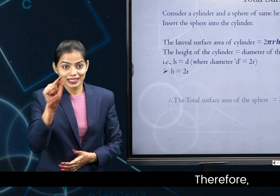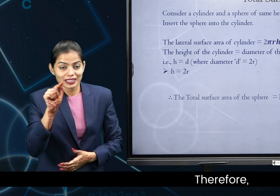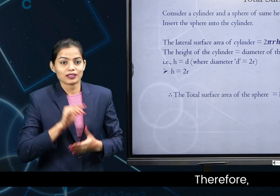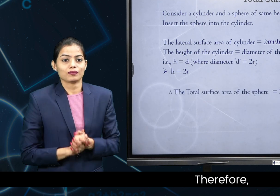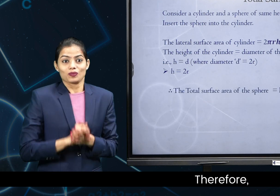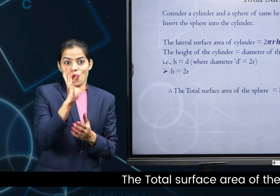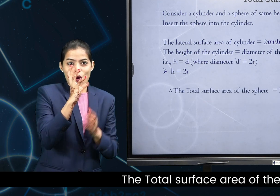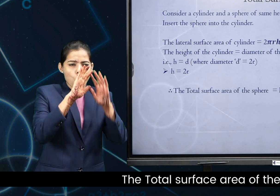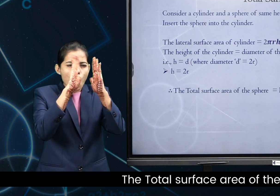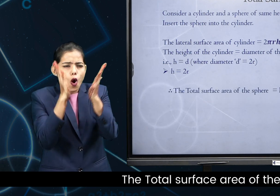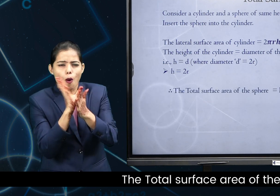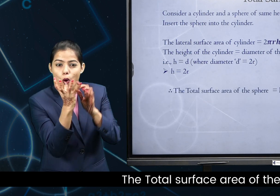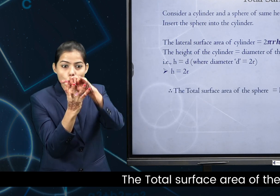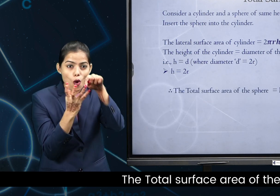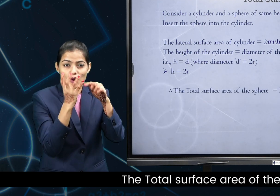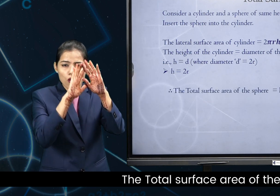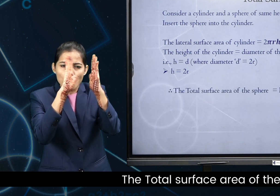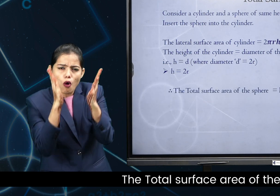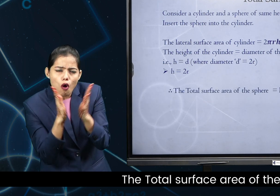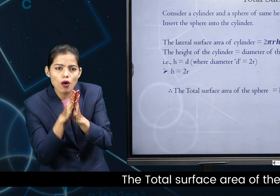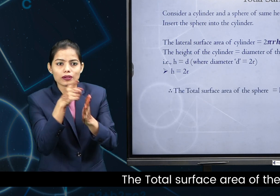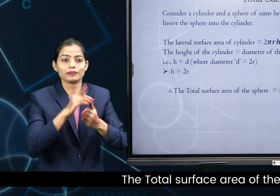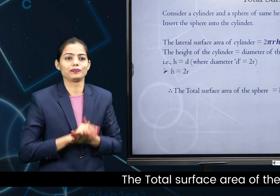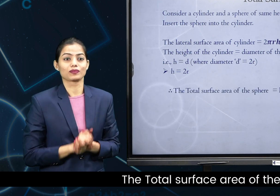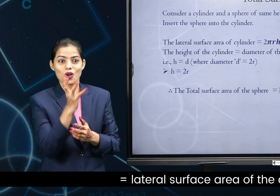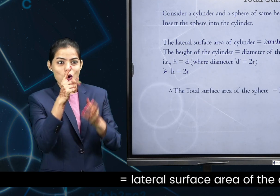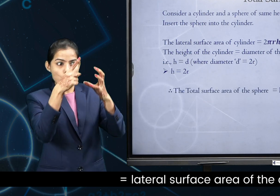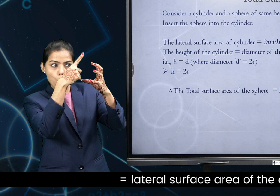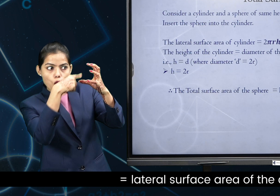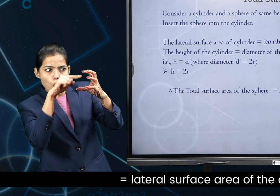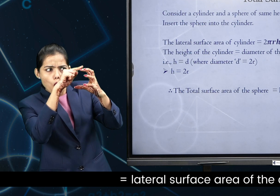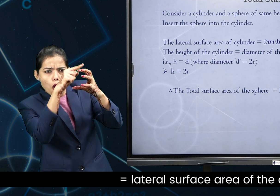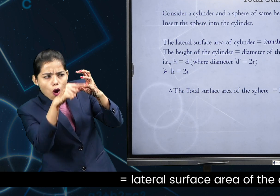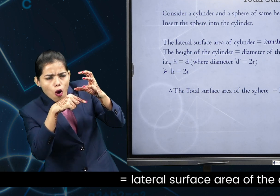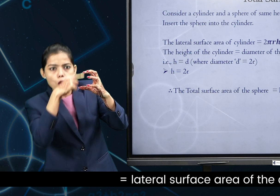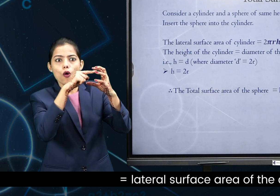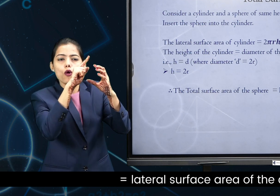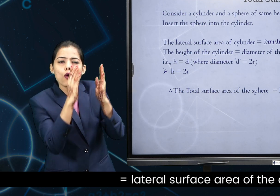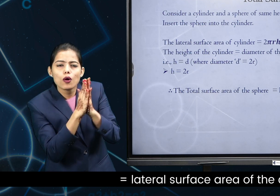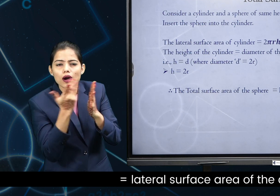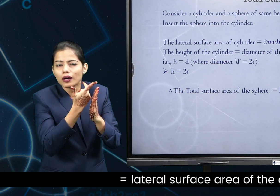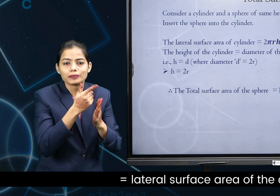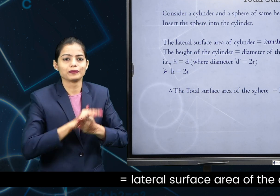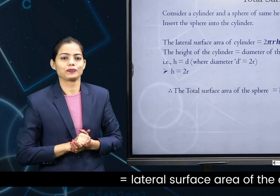Therefore, the total surface area of the sphere is equal to lateral surface area of the cylinder